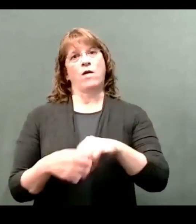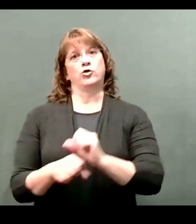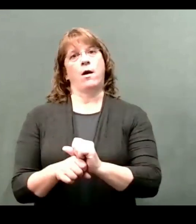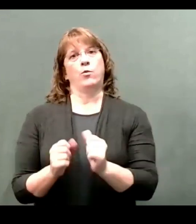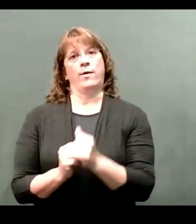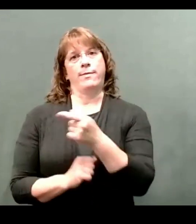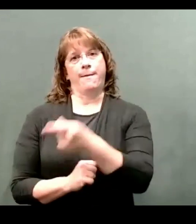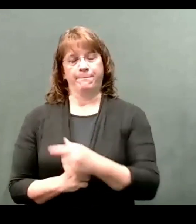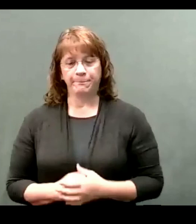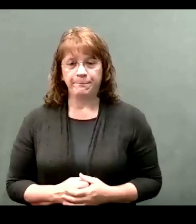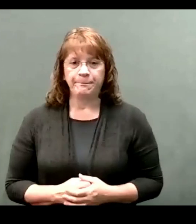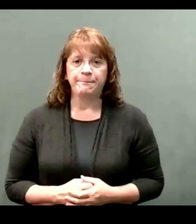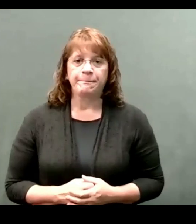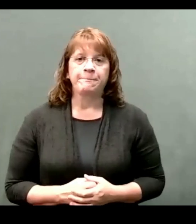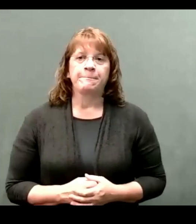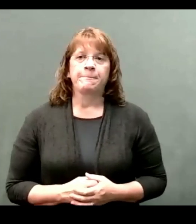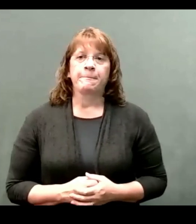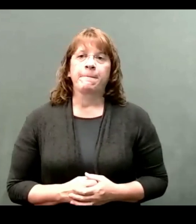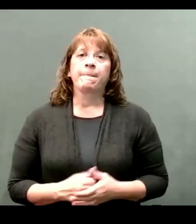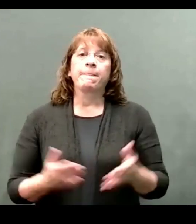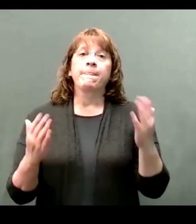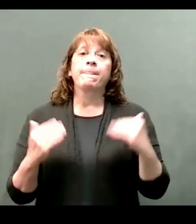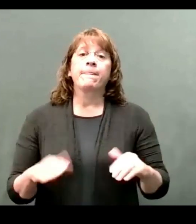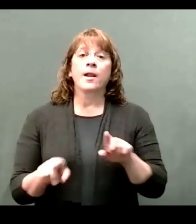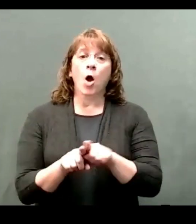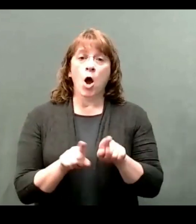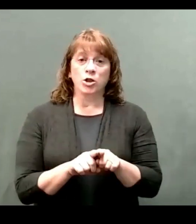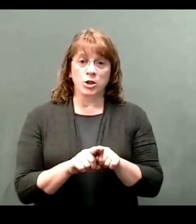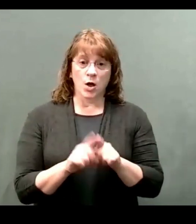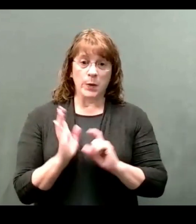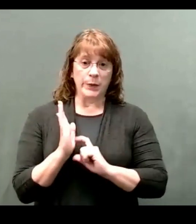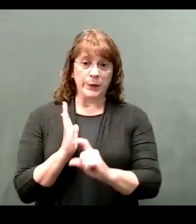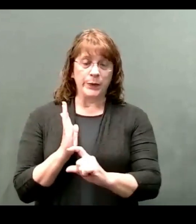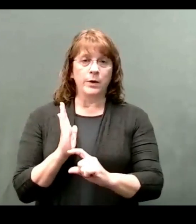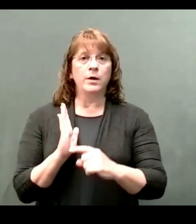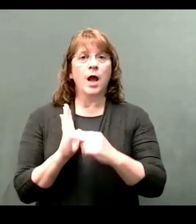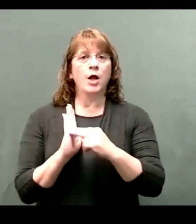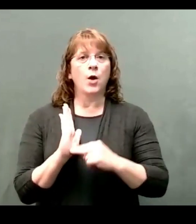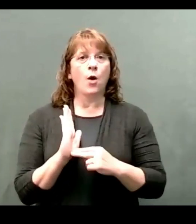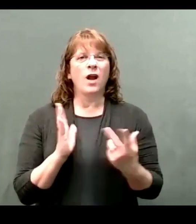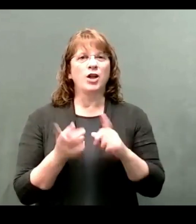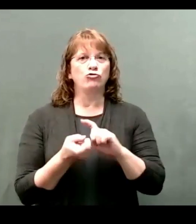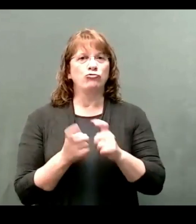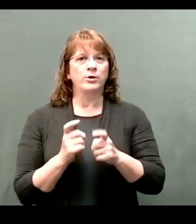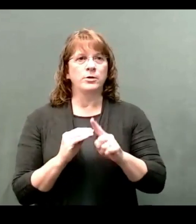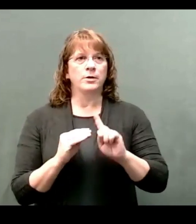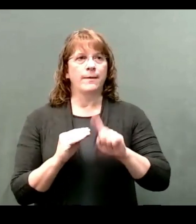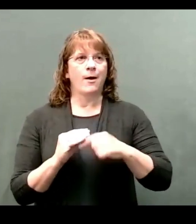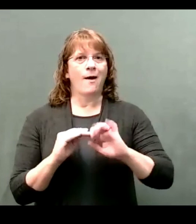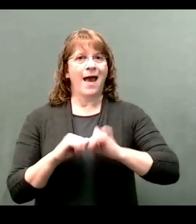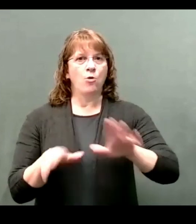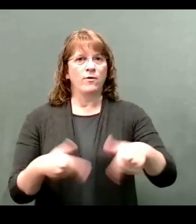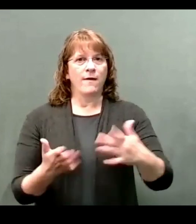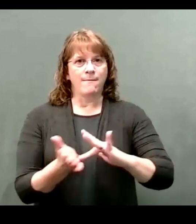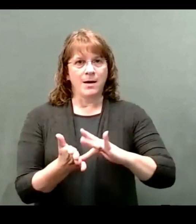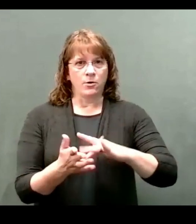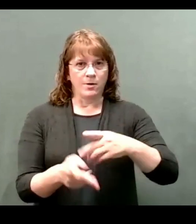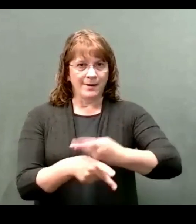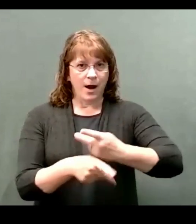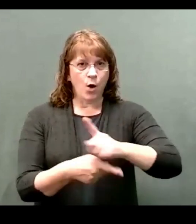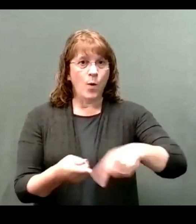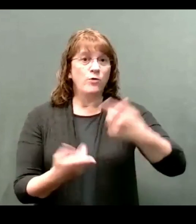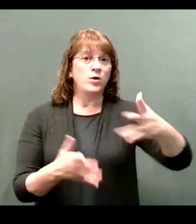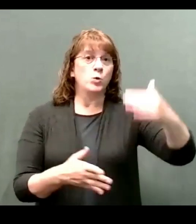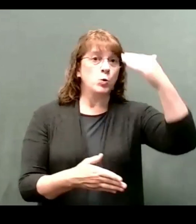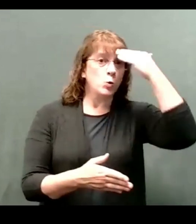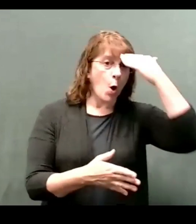involved job with them. Also, it has a note here about, what changes about how you provide medical care when you know